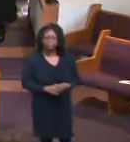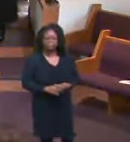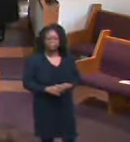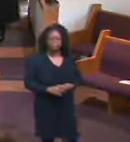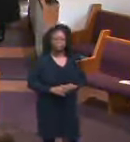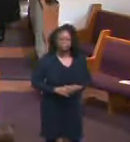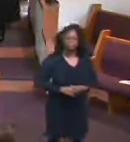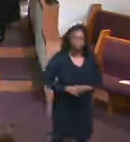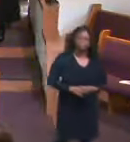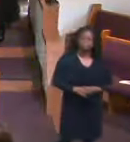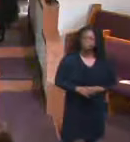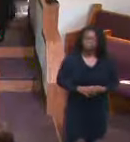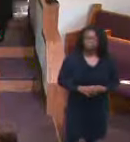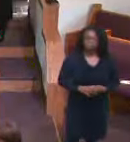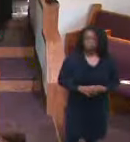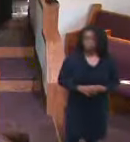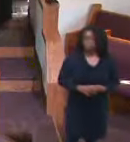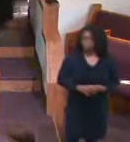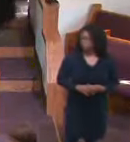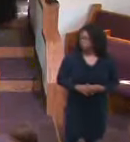Amen. Amen. Amen.